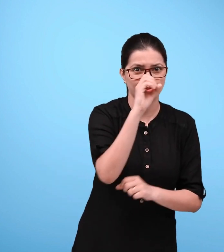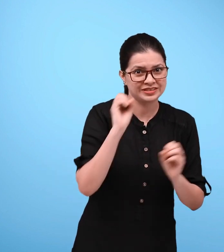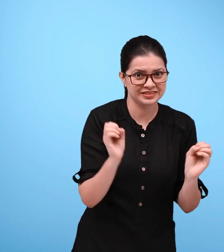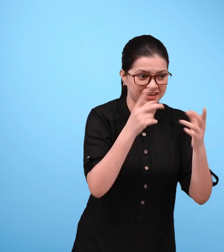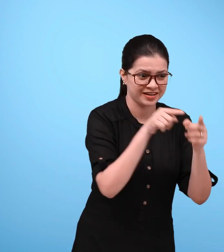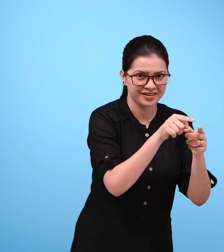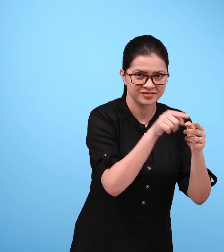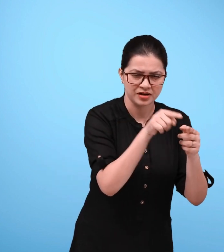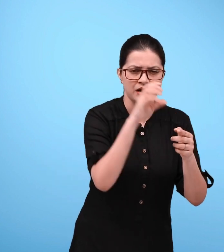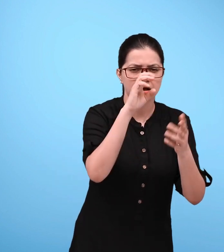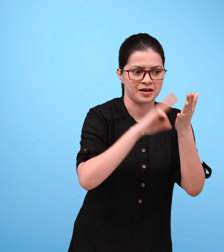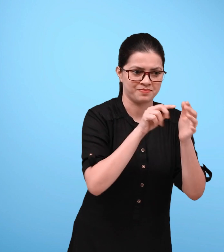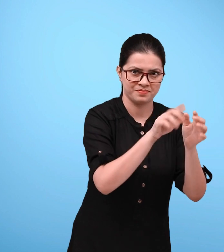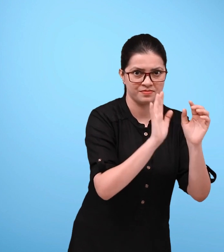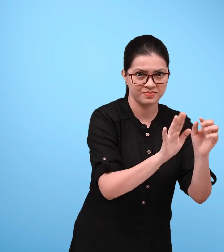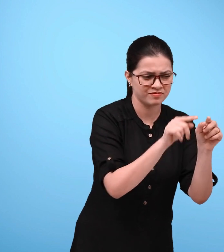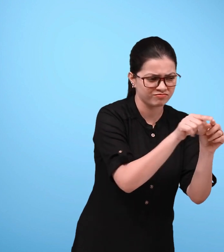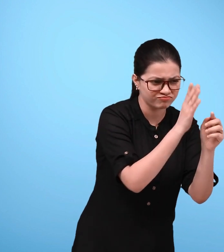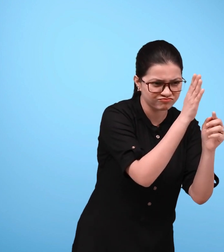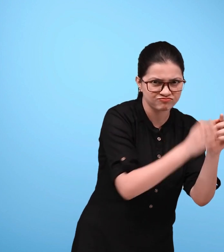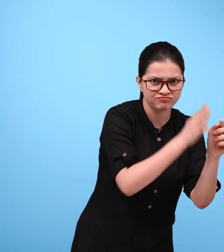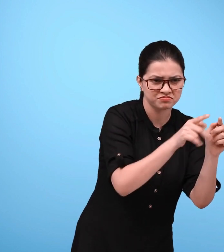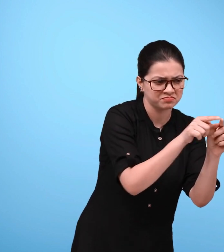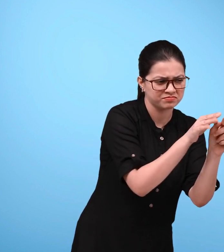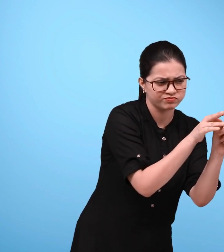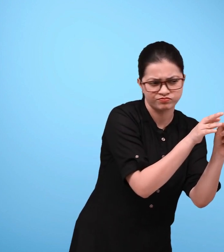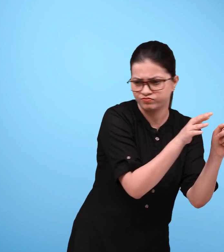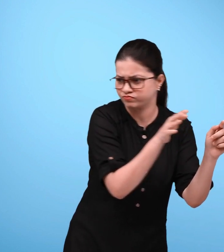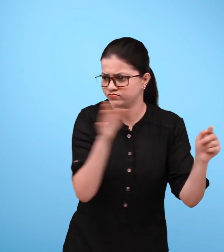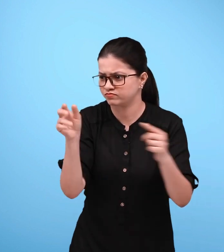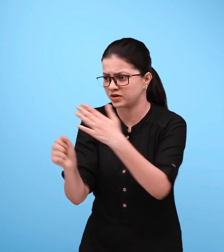1.0 cm and the other end it is